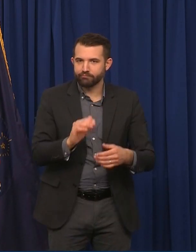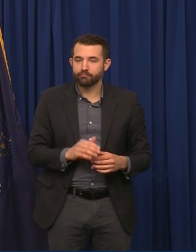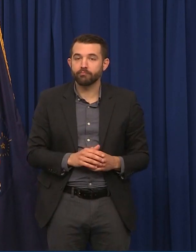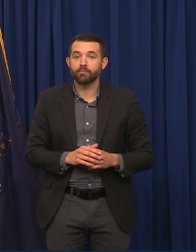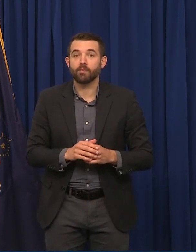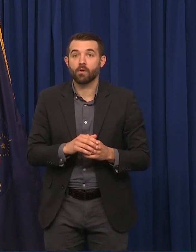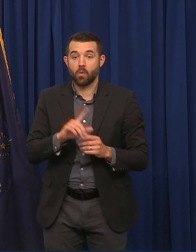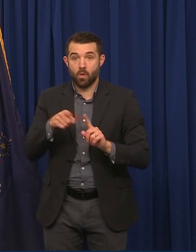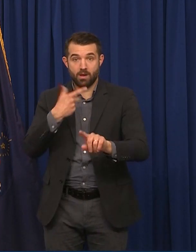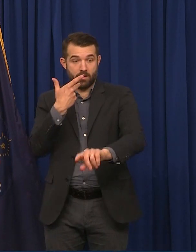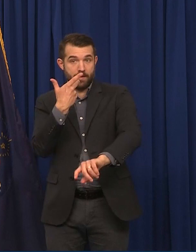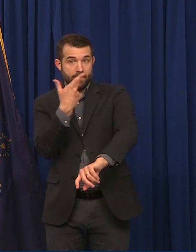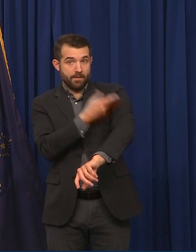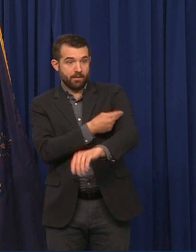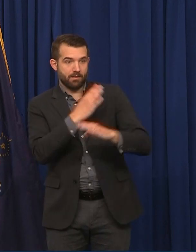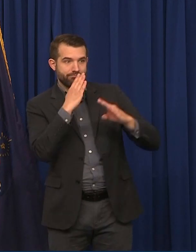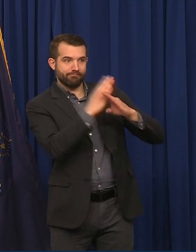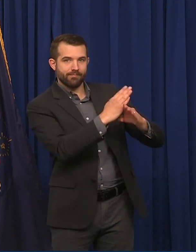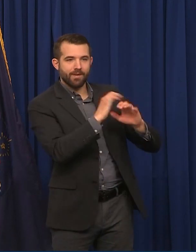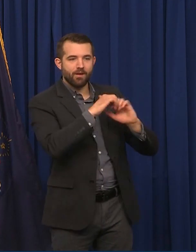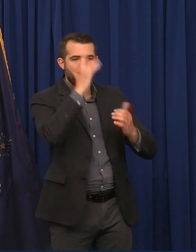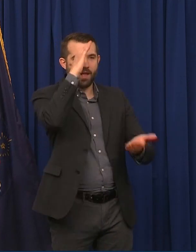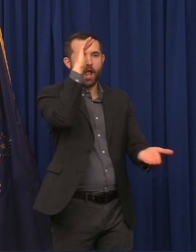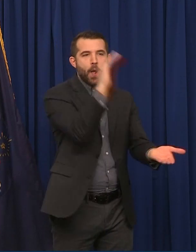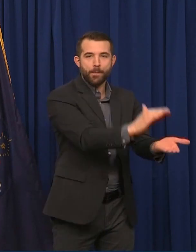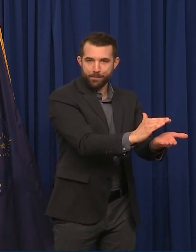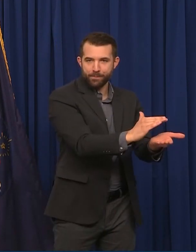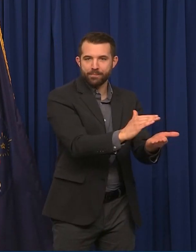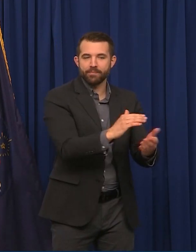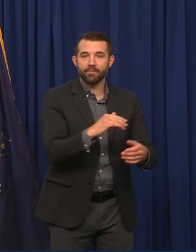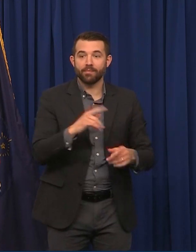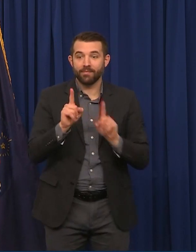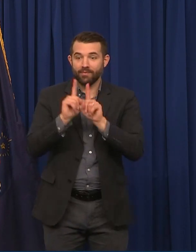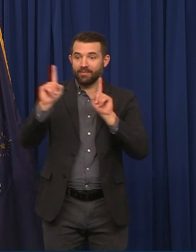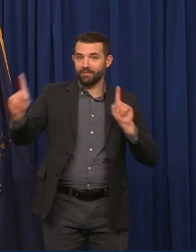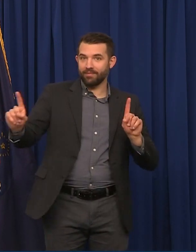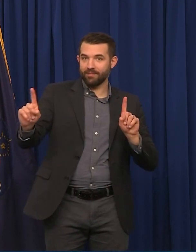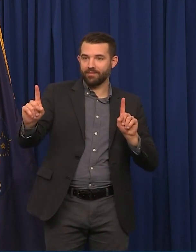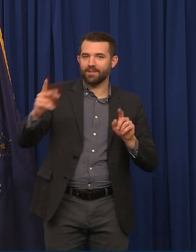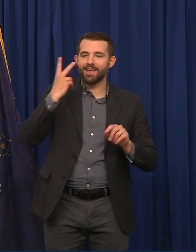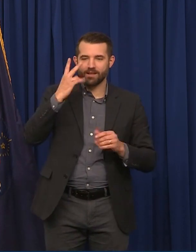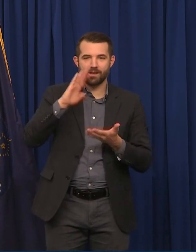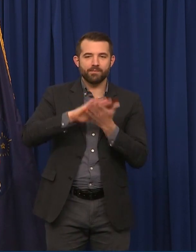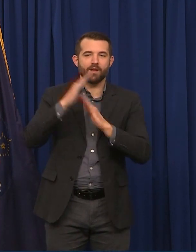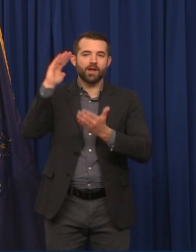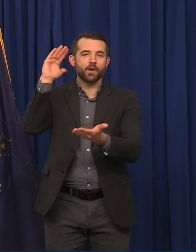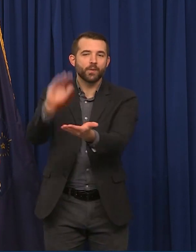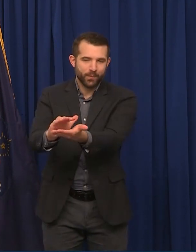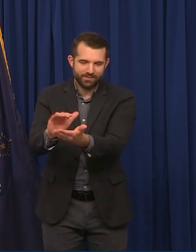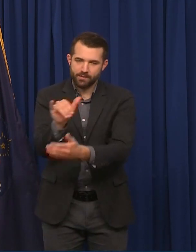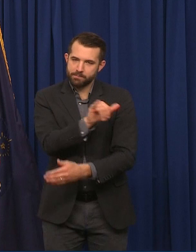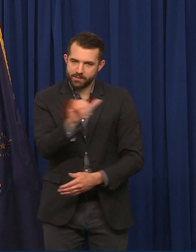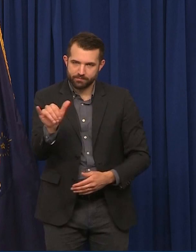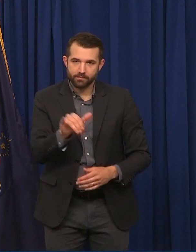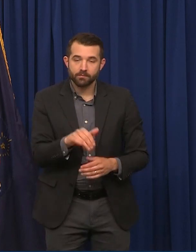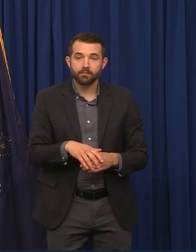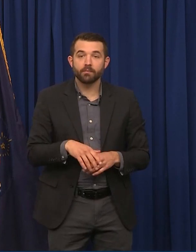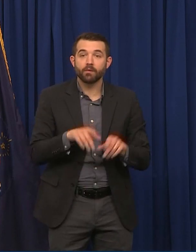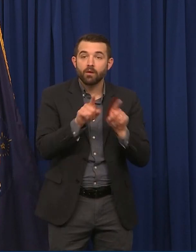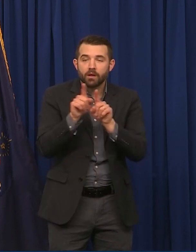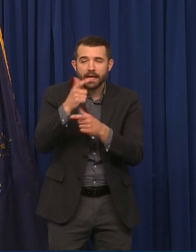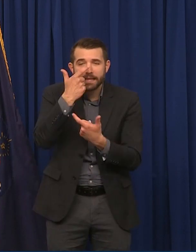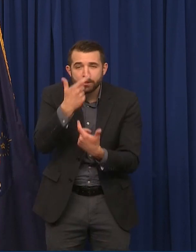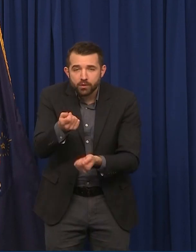up? What we also don't know is what the world would have looked like had we not put into place these social distancing